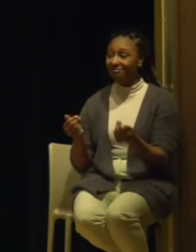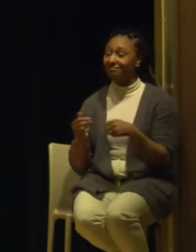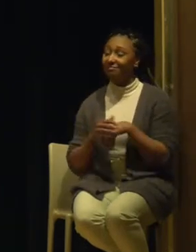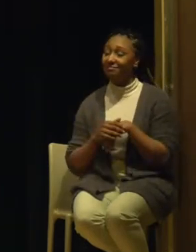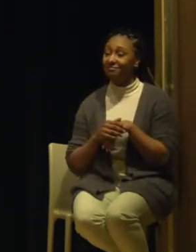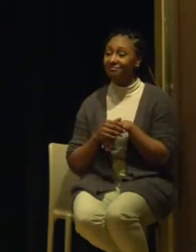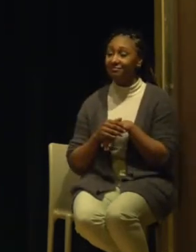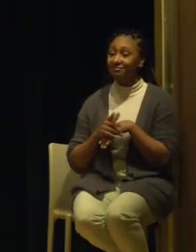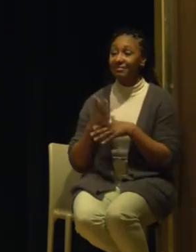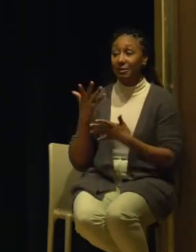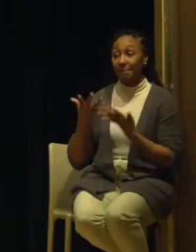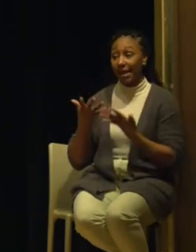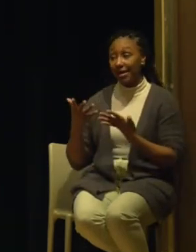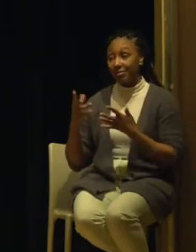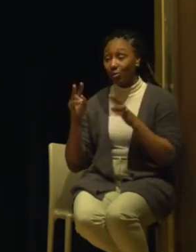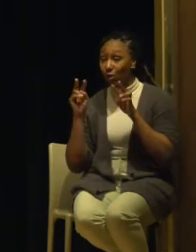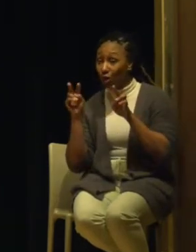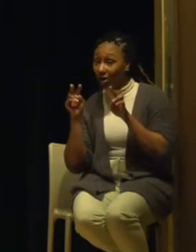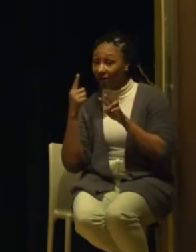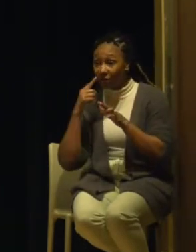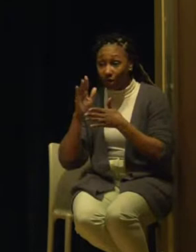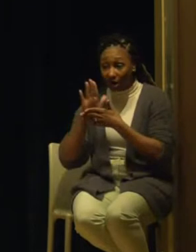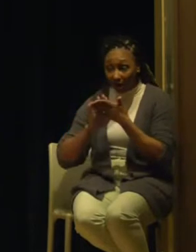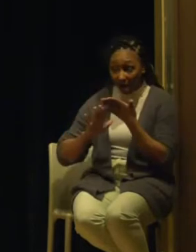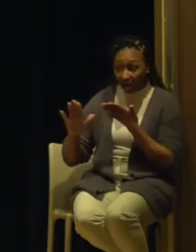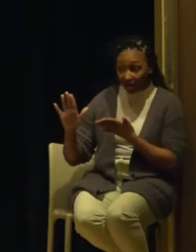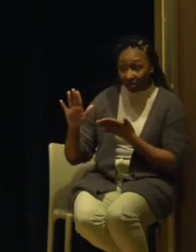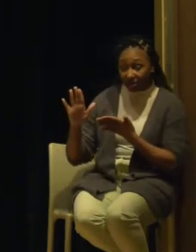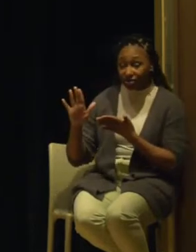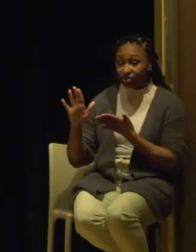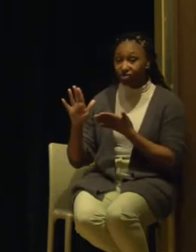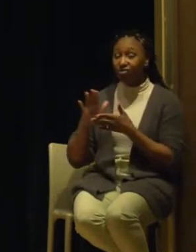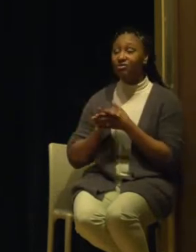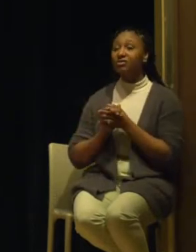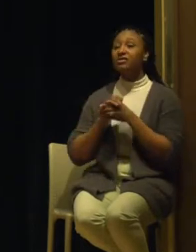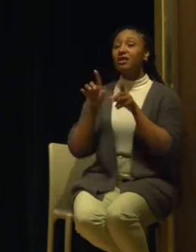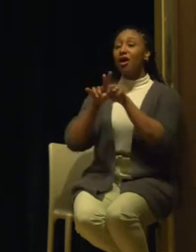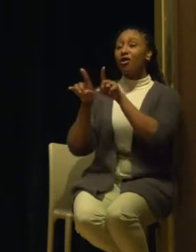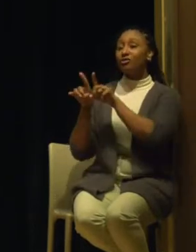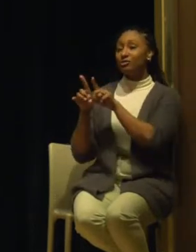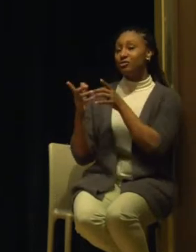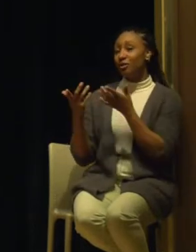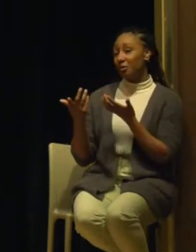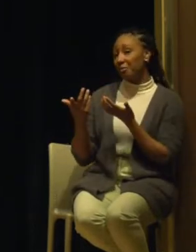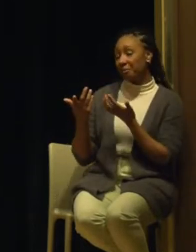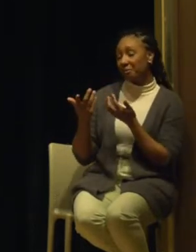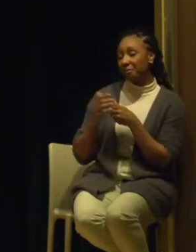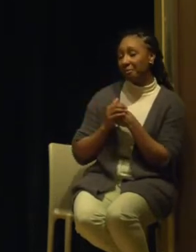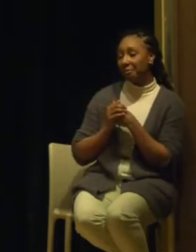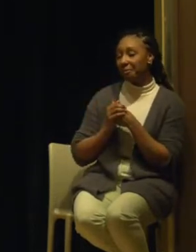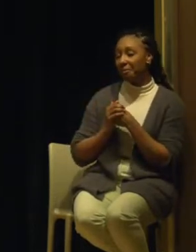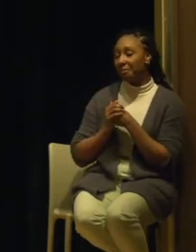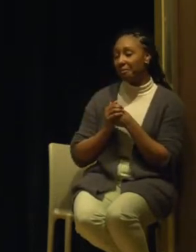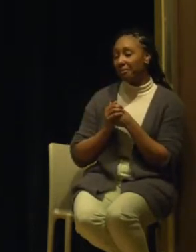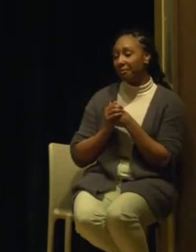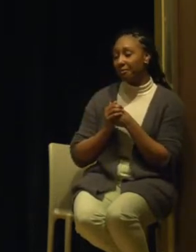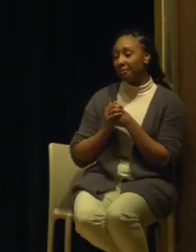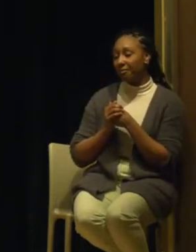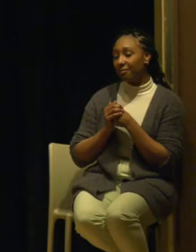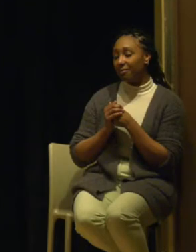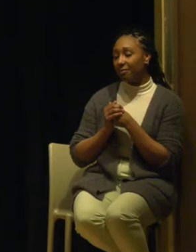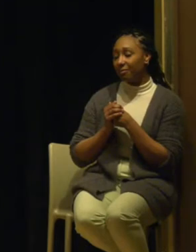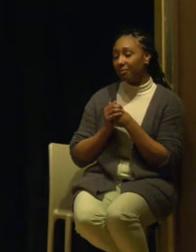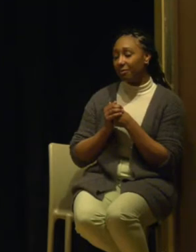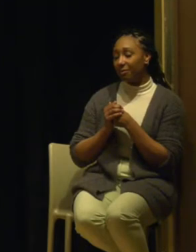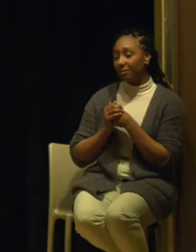who may be looking for a college soon. And we look with favor upon children of board of